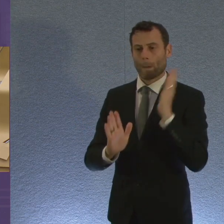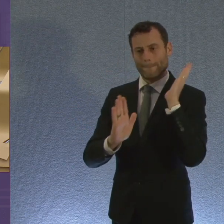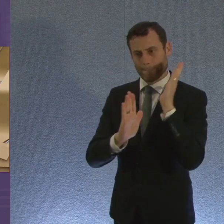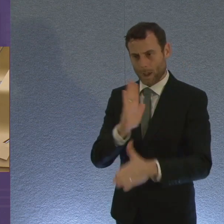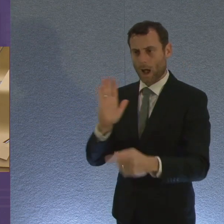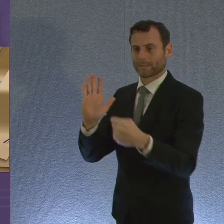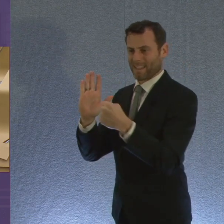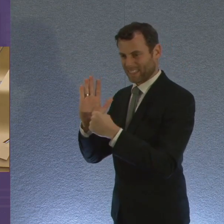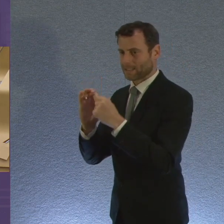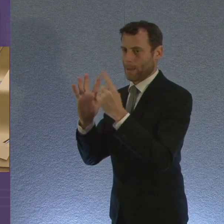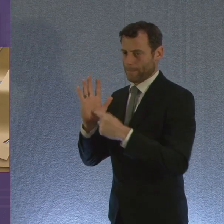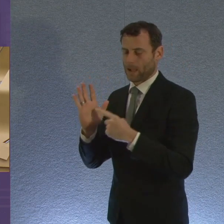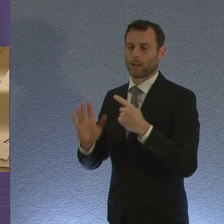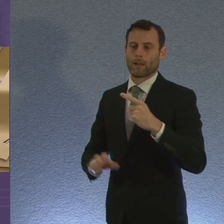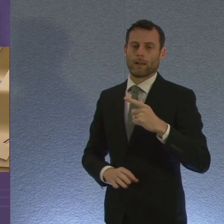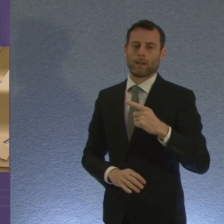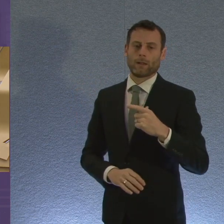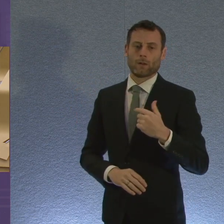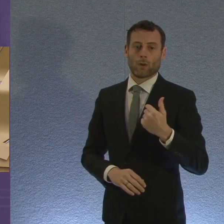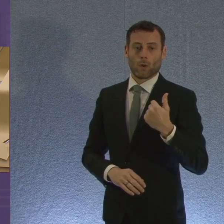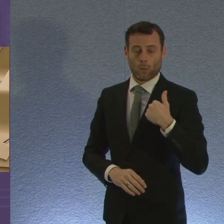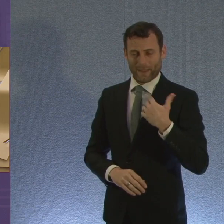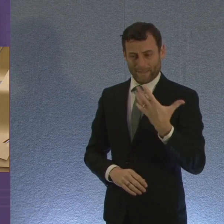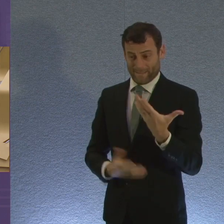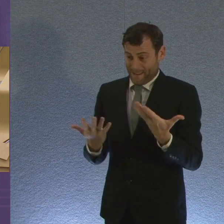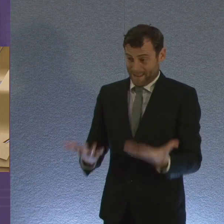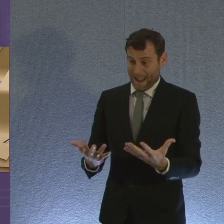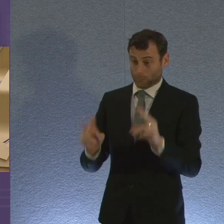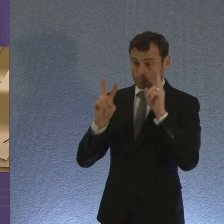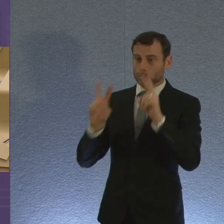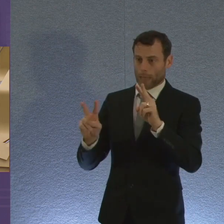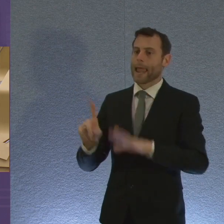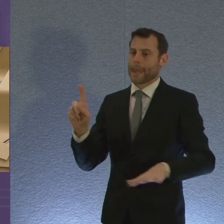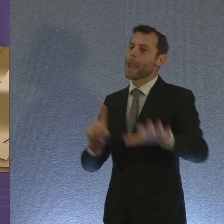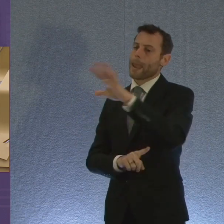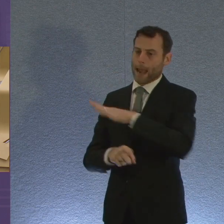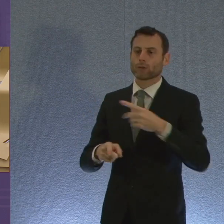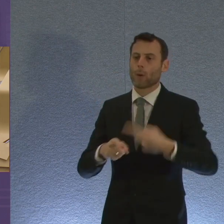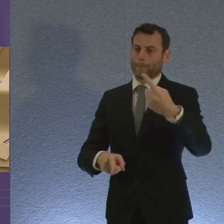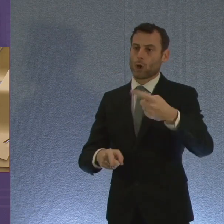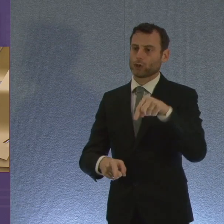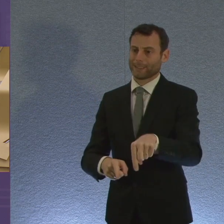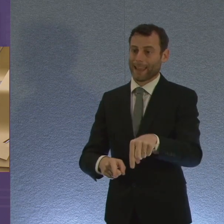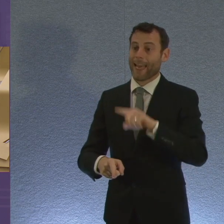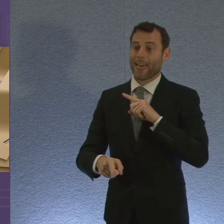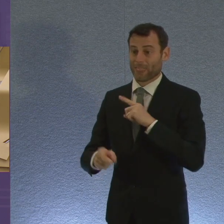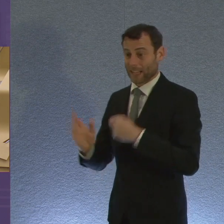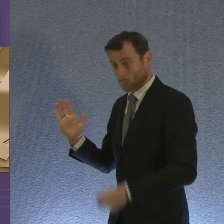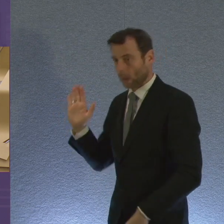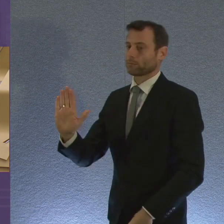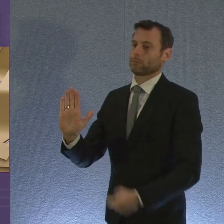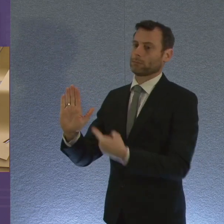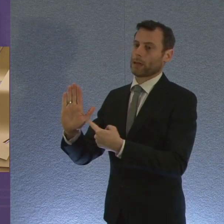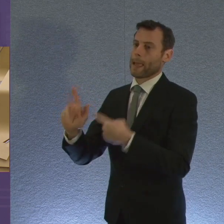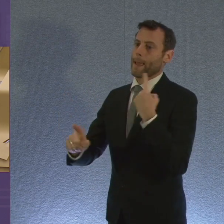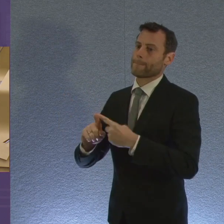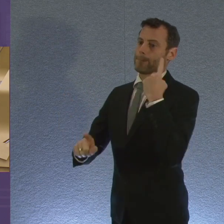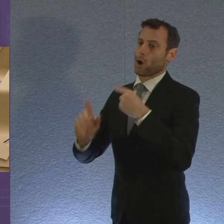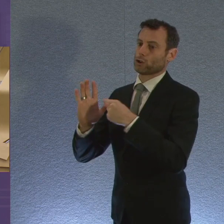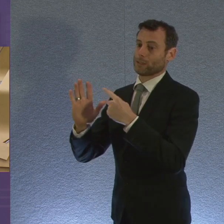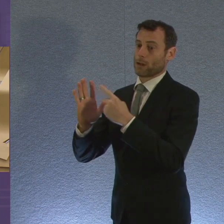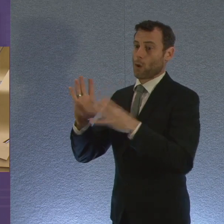today. Presiding Officer, we have a national emergency. That's why we are today debating emergency legislation. All of us recognise